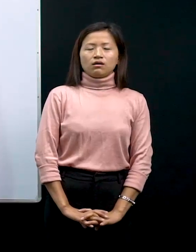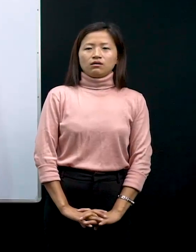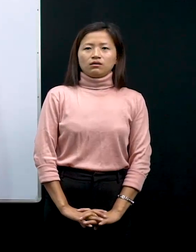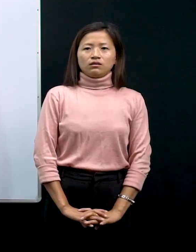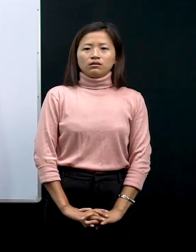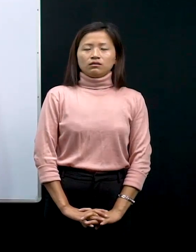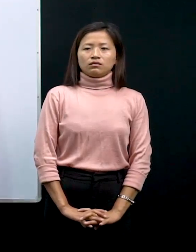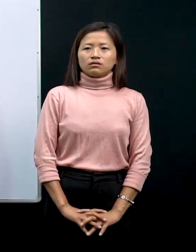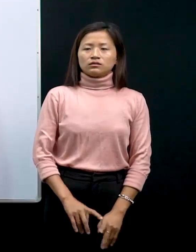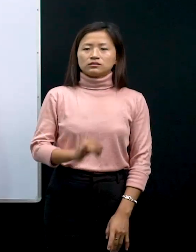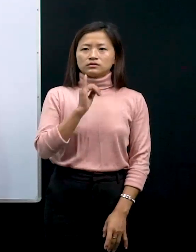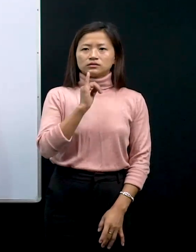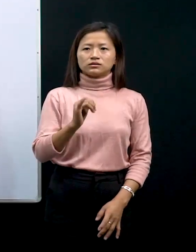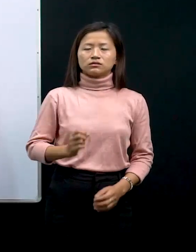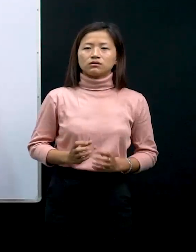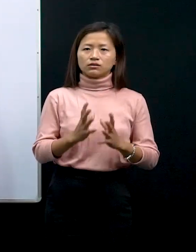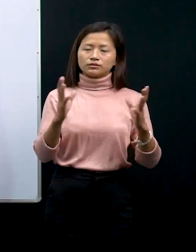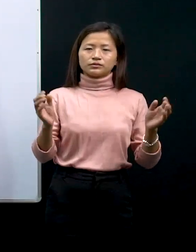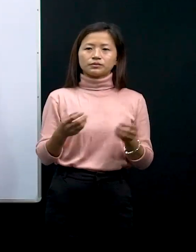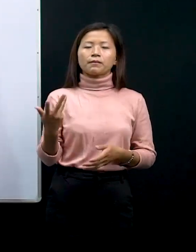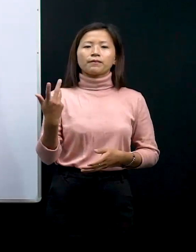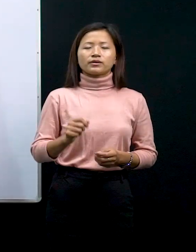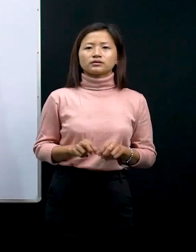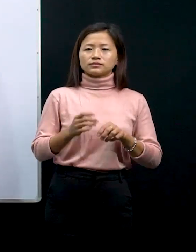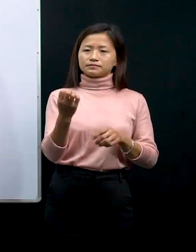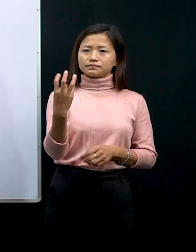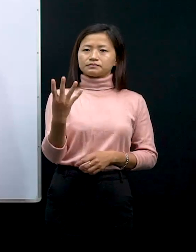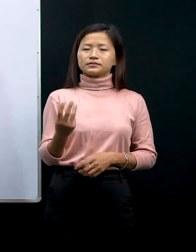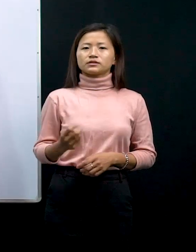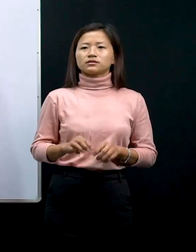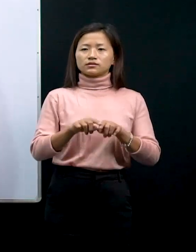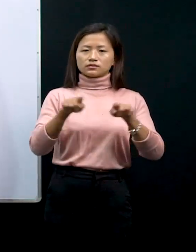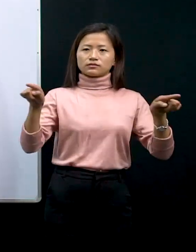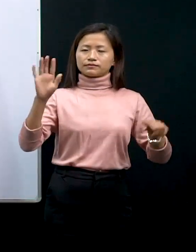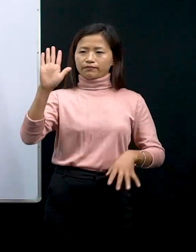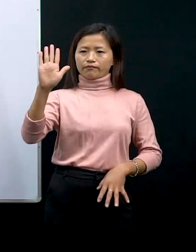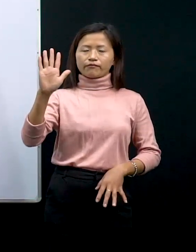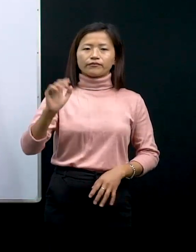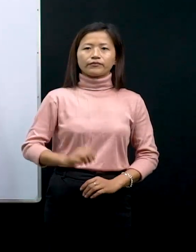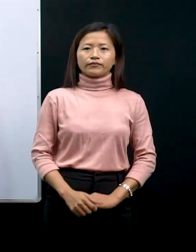That is how many? This is how many centimeter? 5 centimeter.